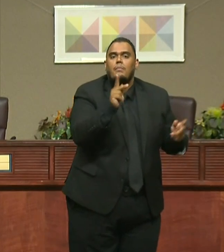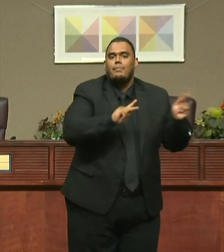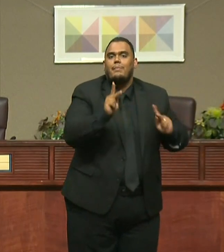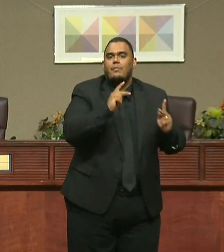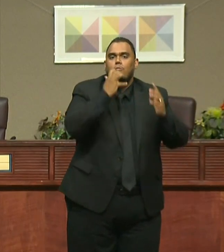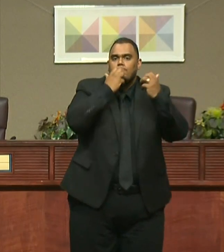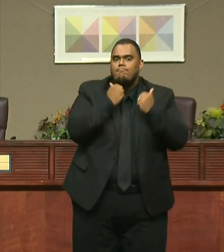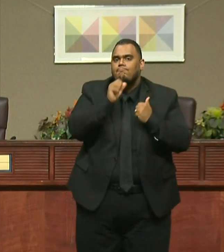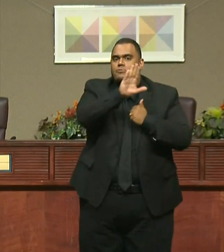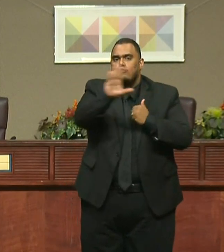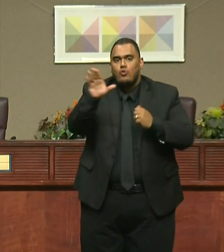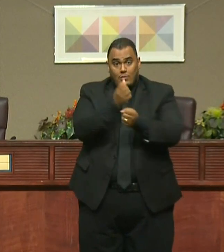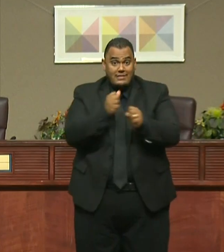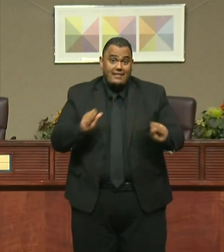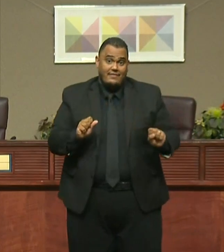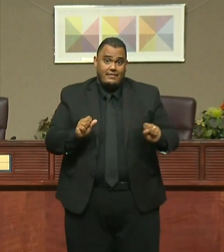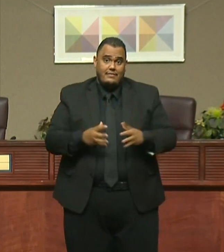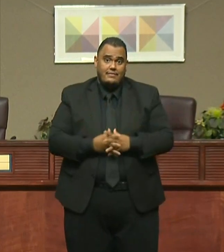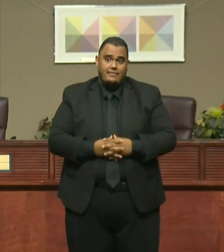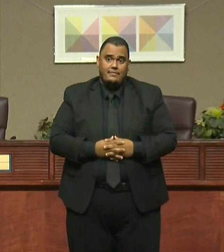Thank you.